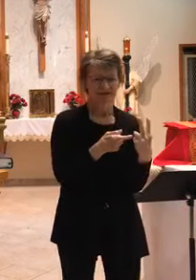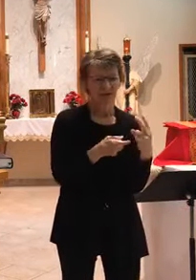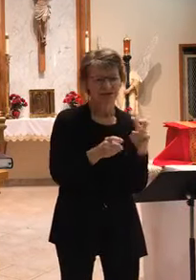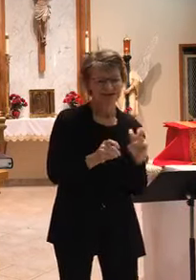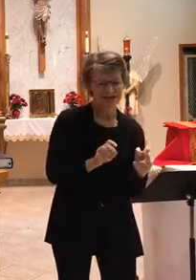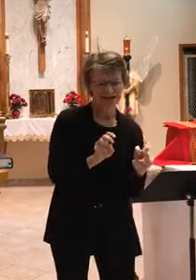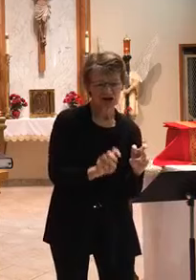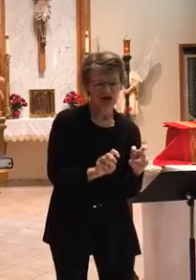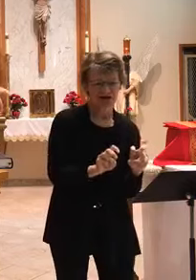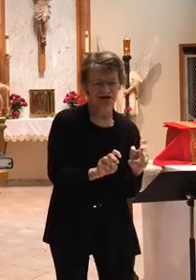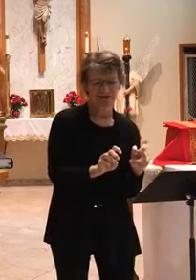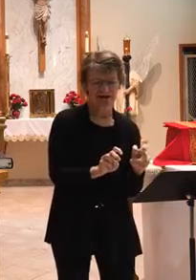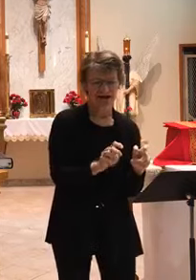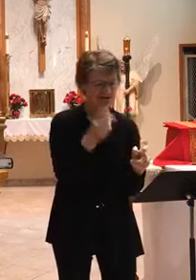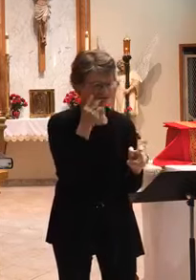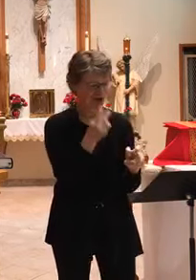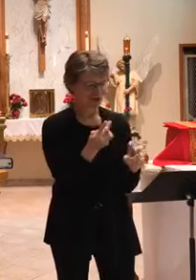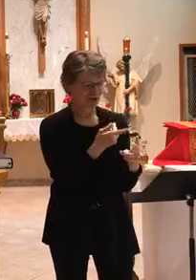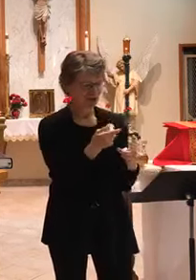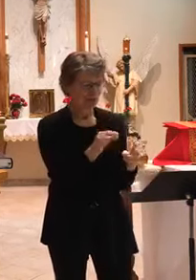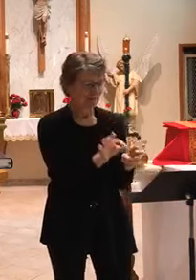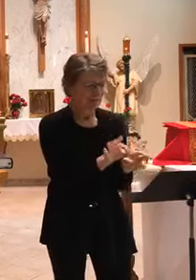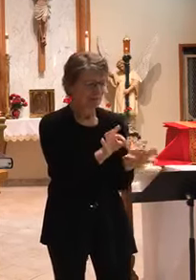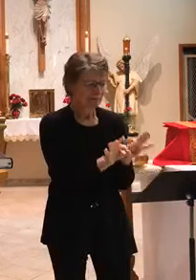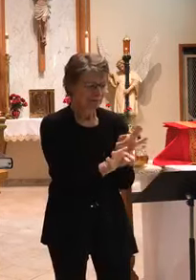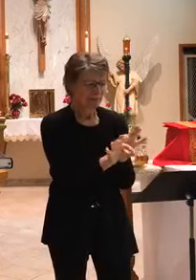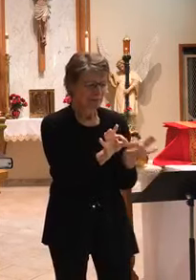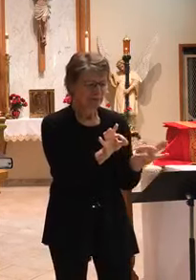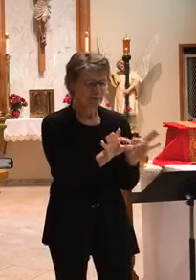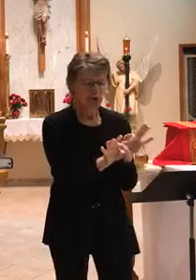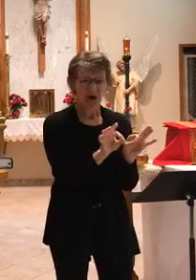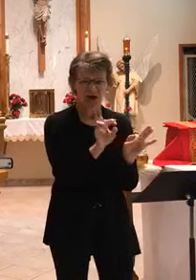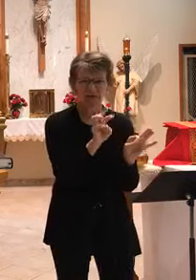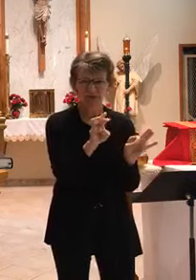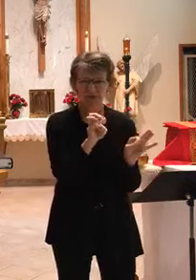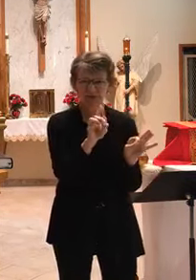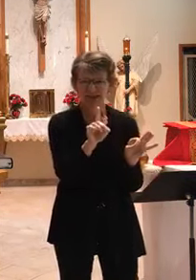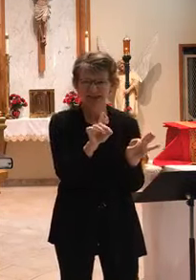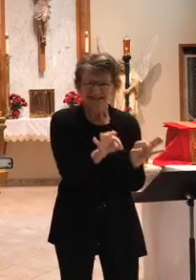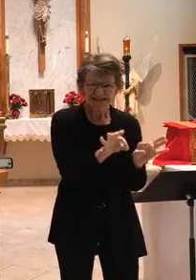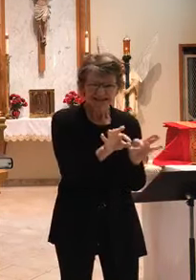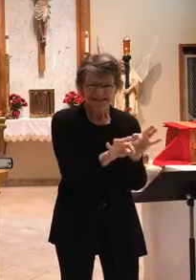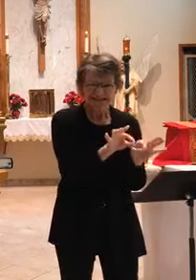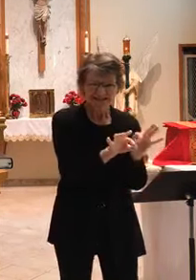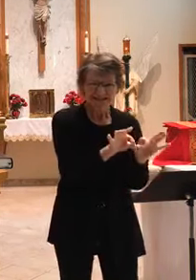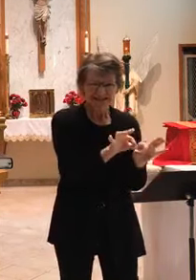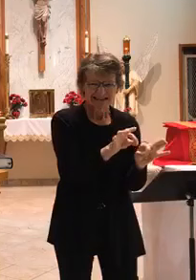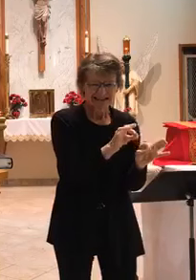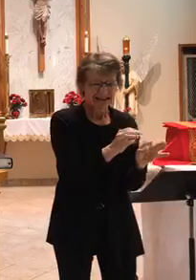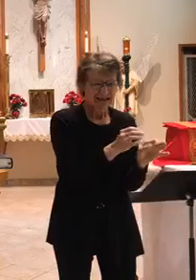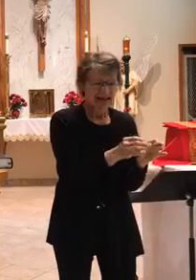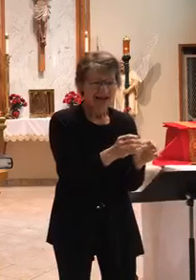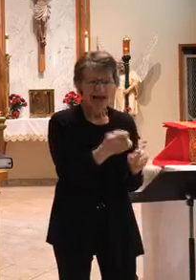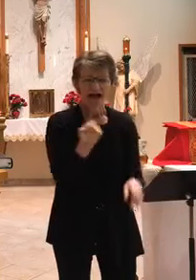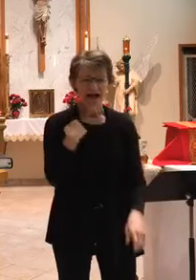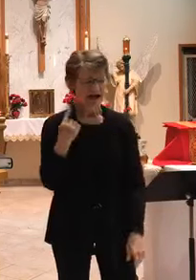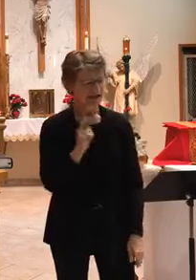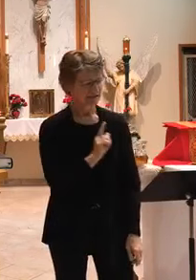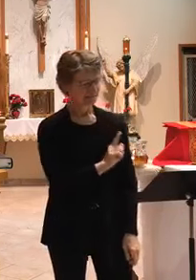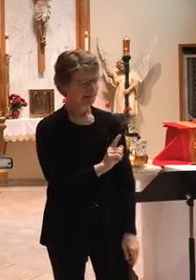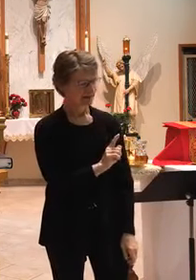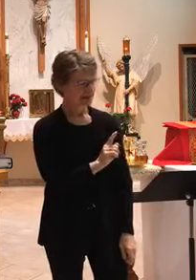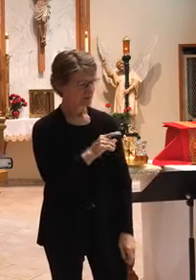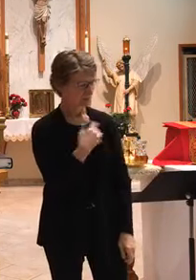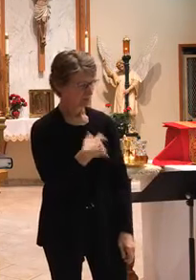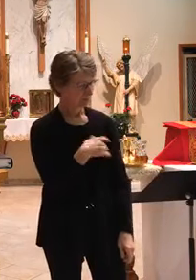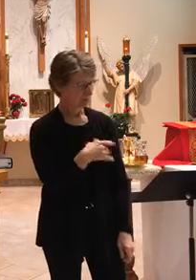behinds, going and pulling out all of these little blades of grass. And I came past them and I said,